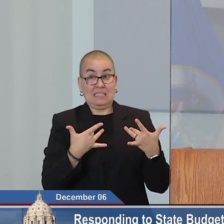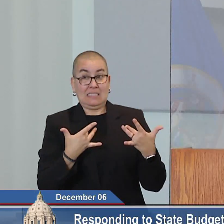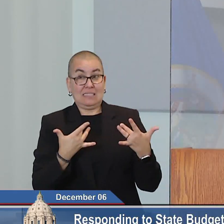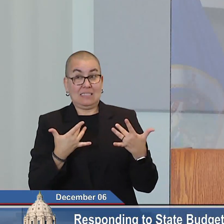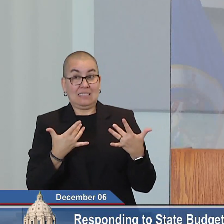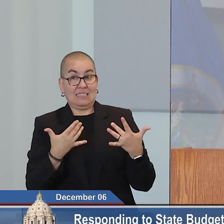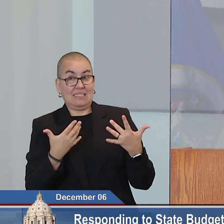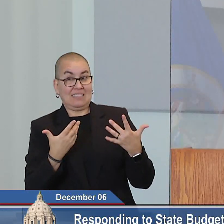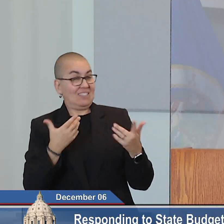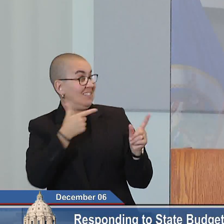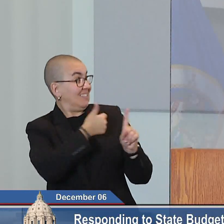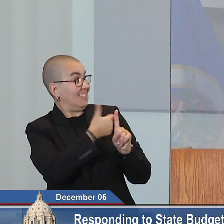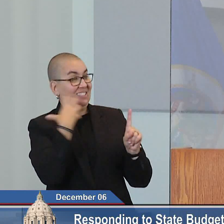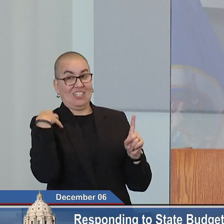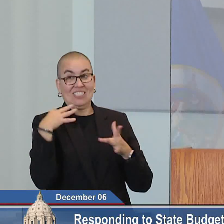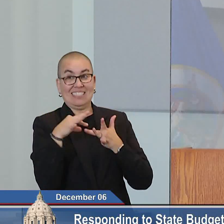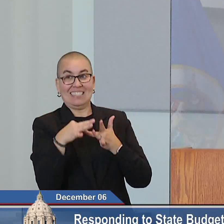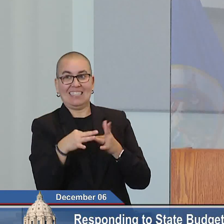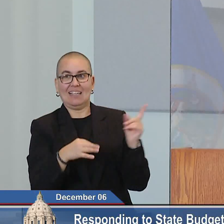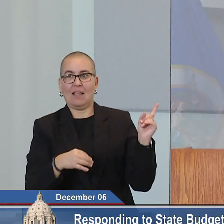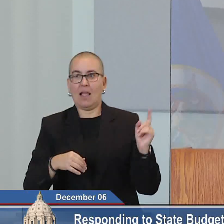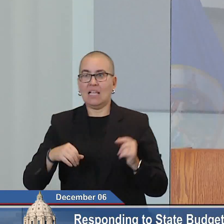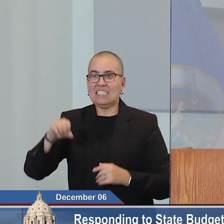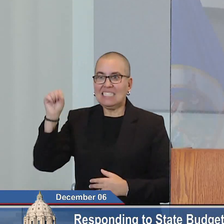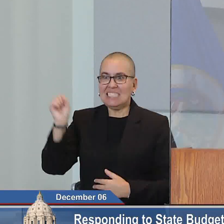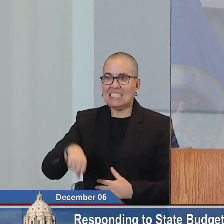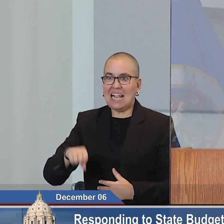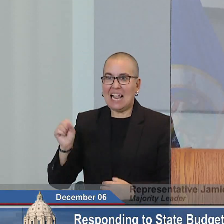issues? Boy, how much do I have to pay you for that question?